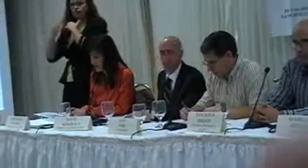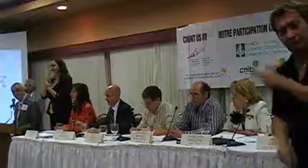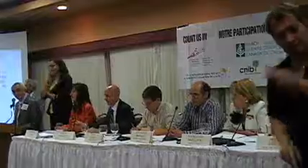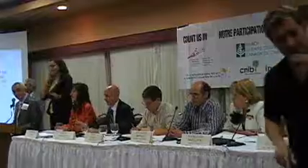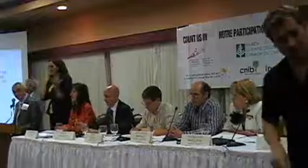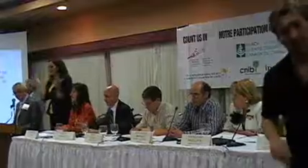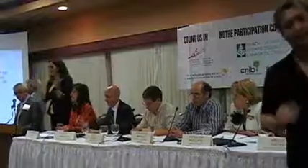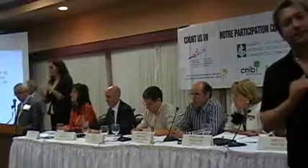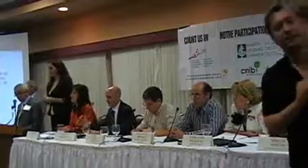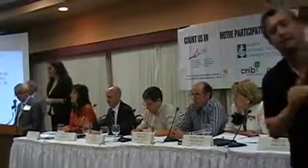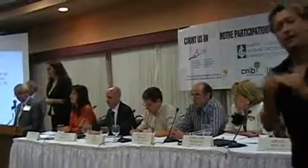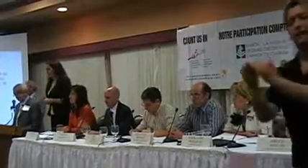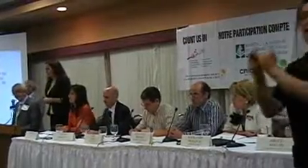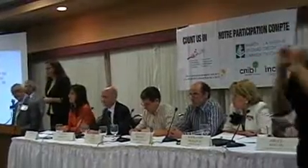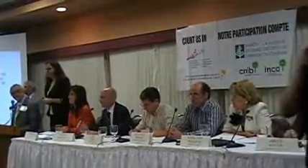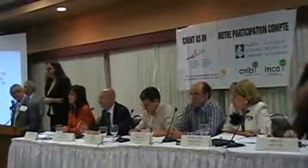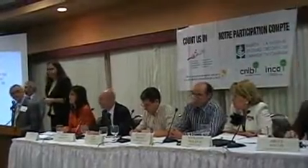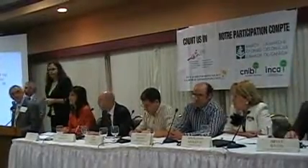and financial.